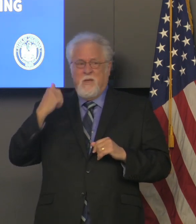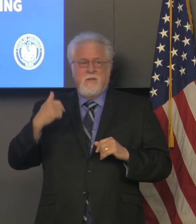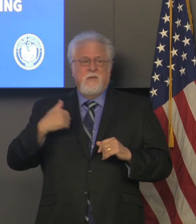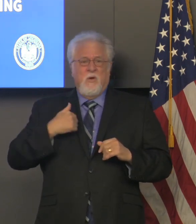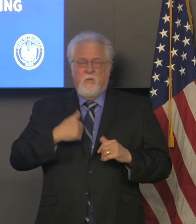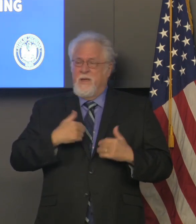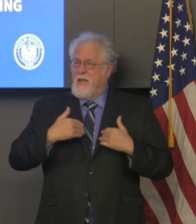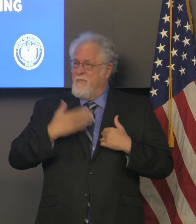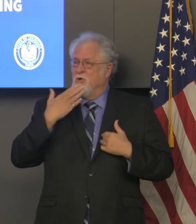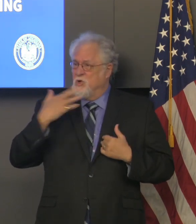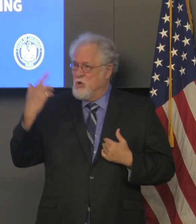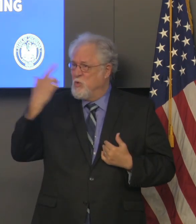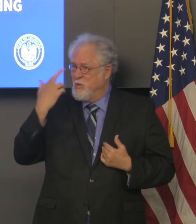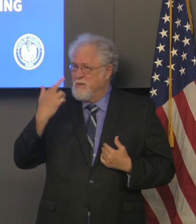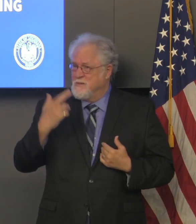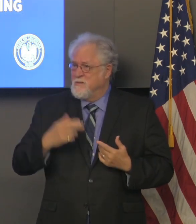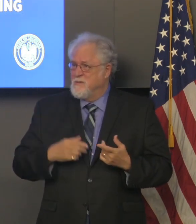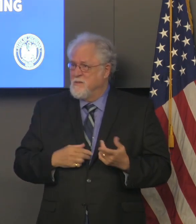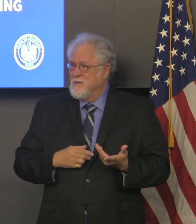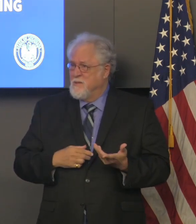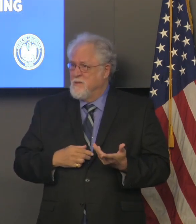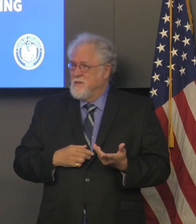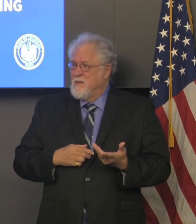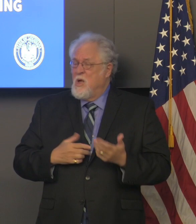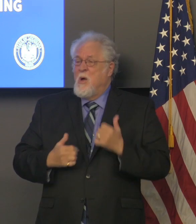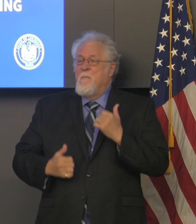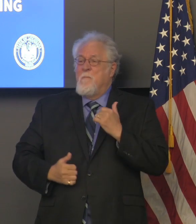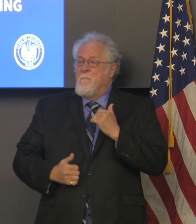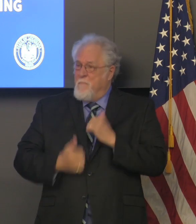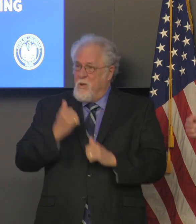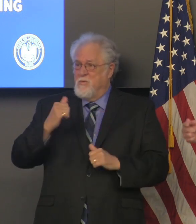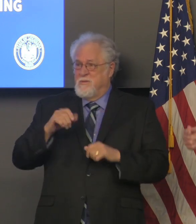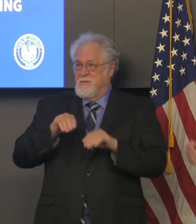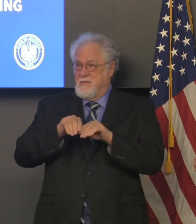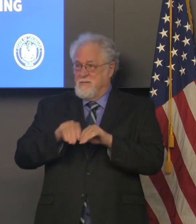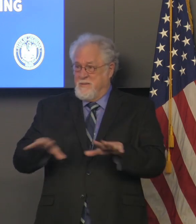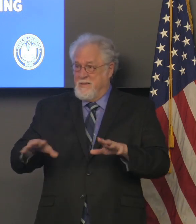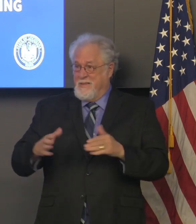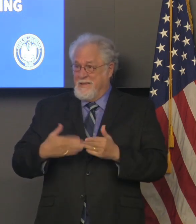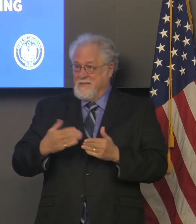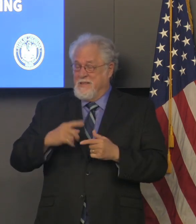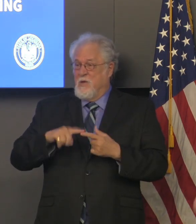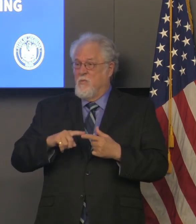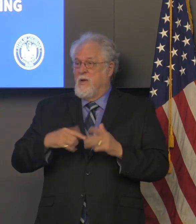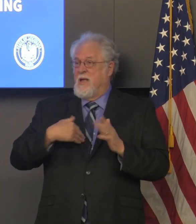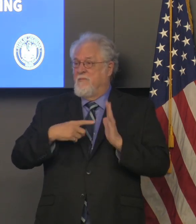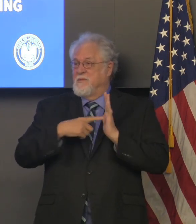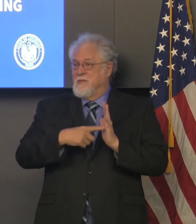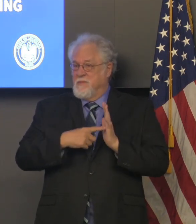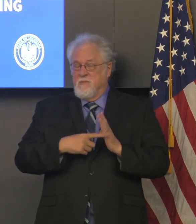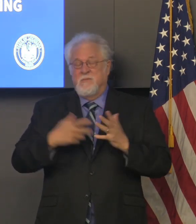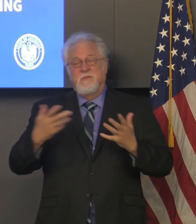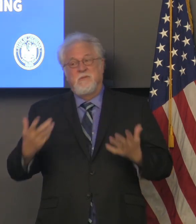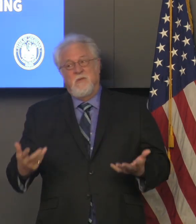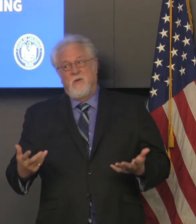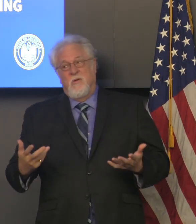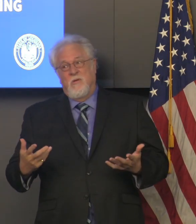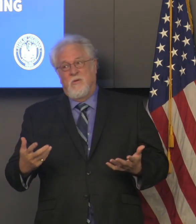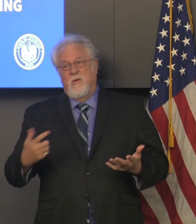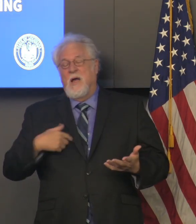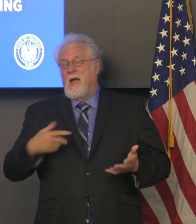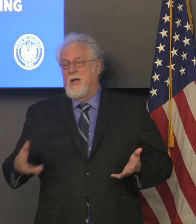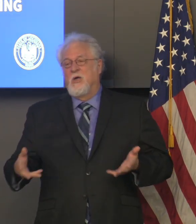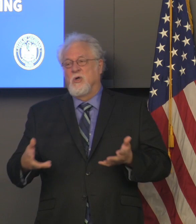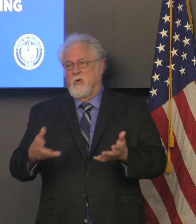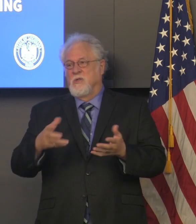have good reason to believe that they're most contagious when they are actually symptomatic that way. And so I would just